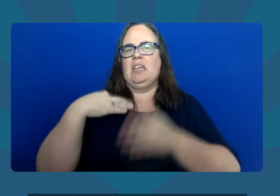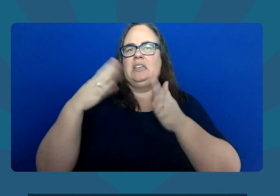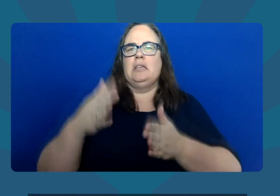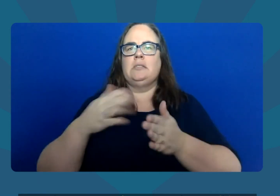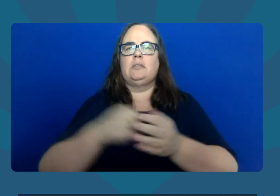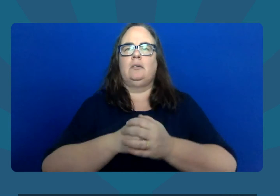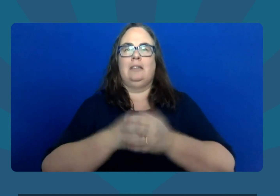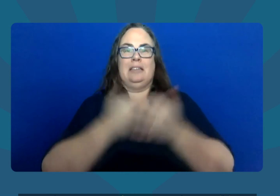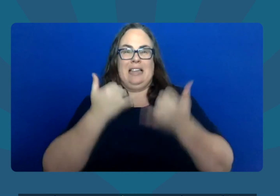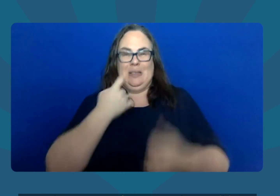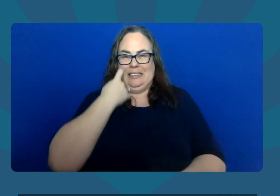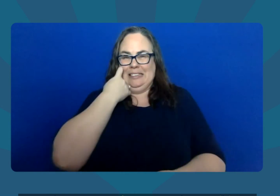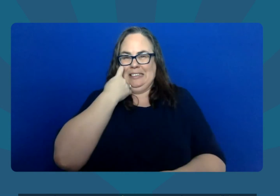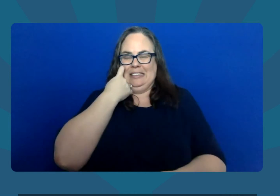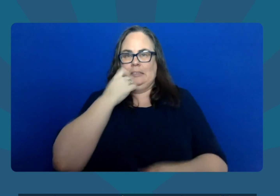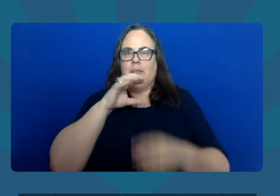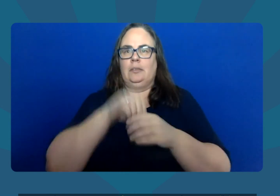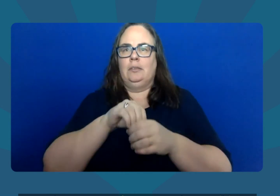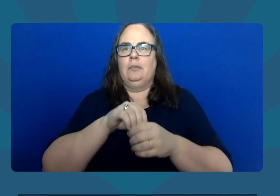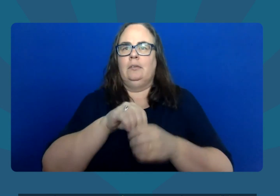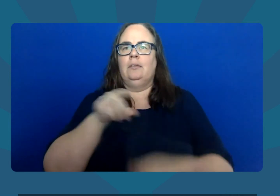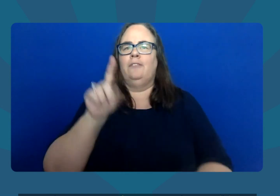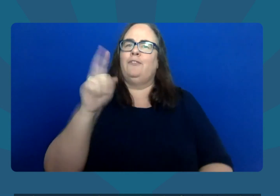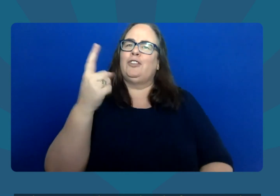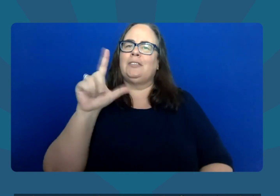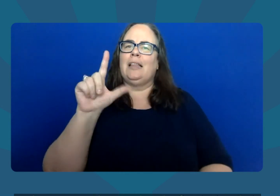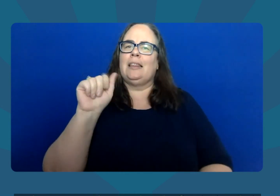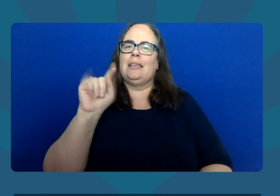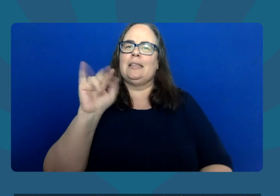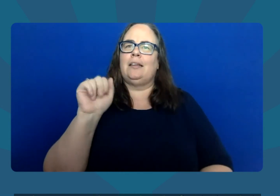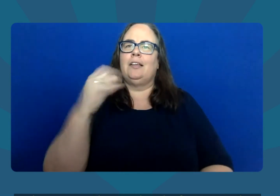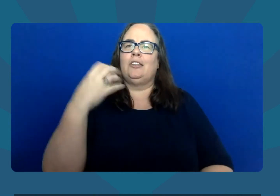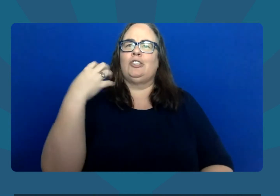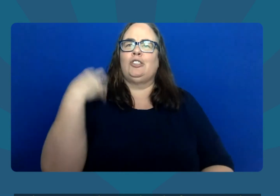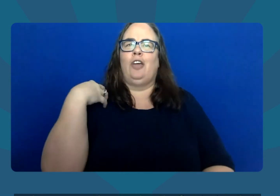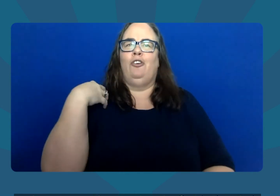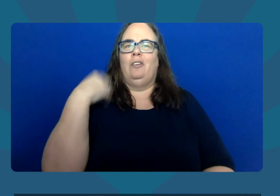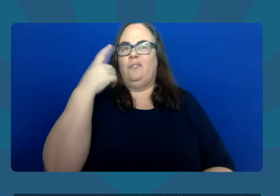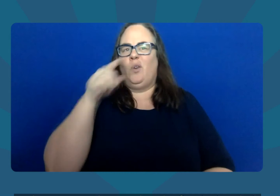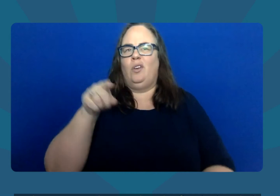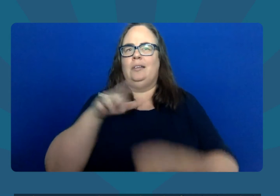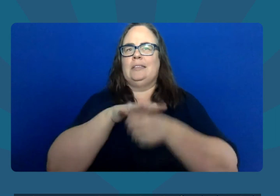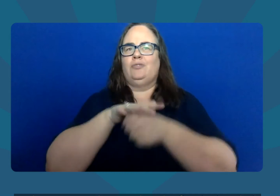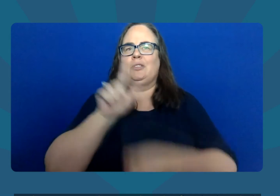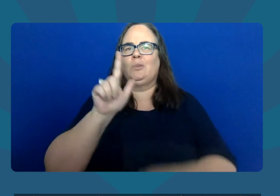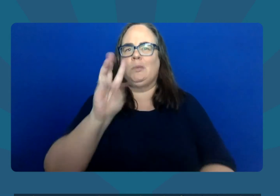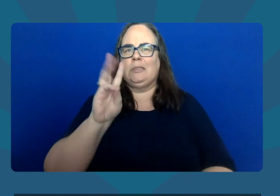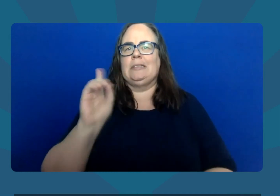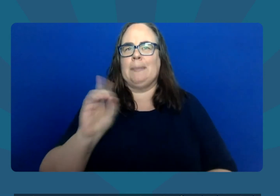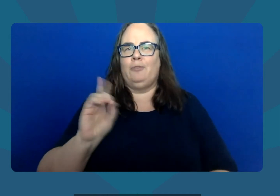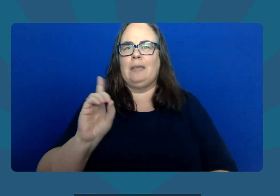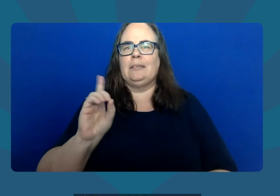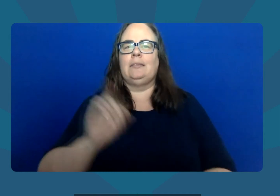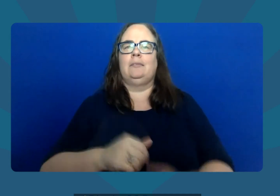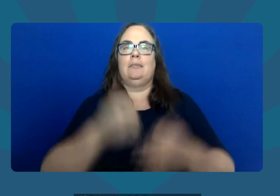organizer, campaign manager for progressive candidates, and most recently served as the first Latina